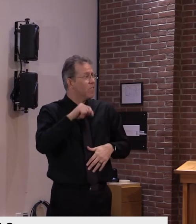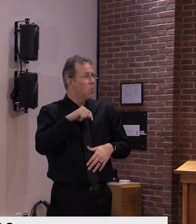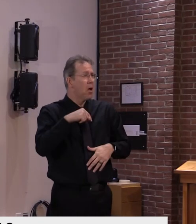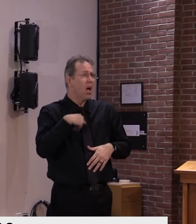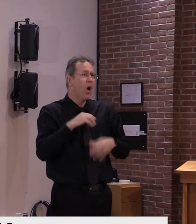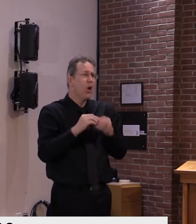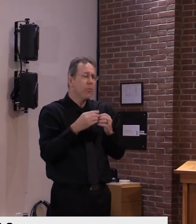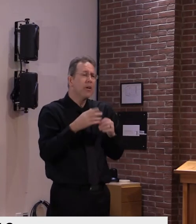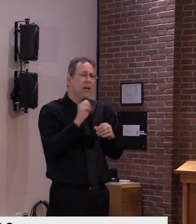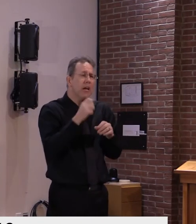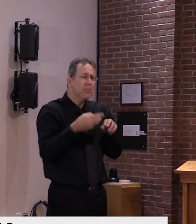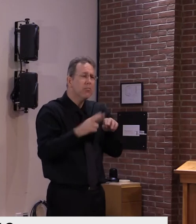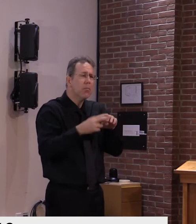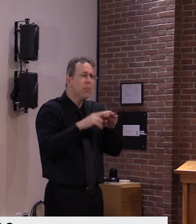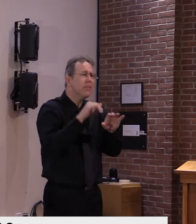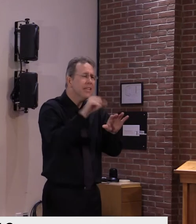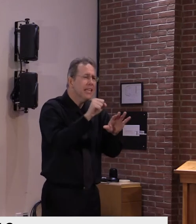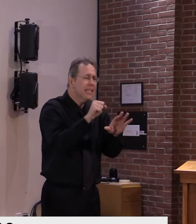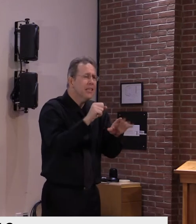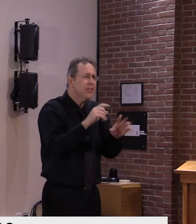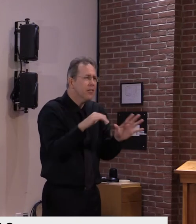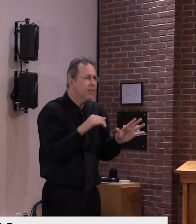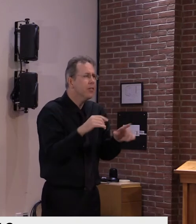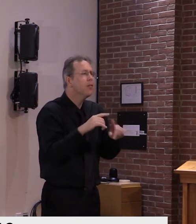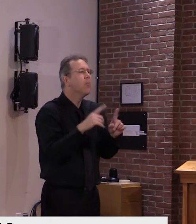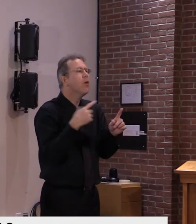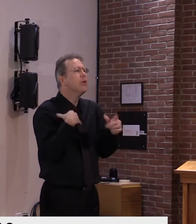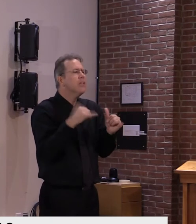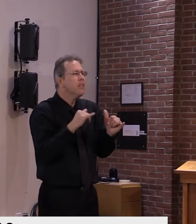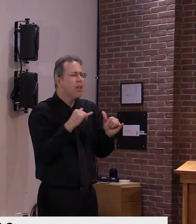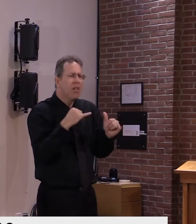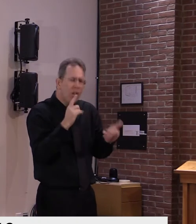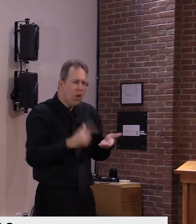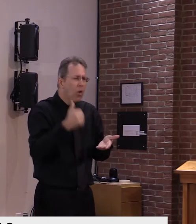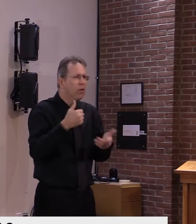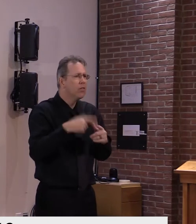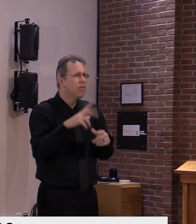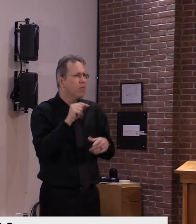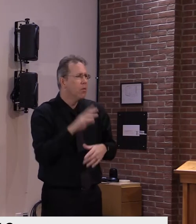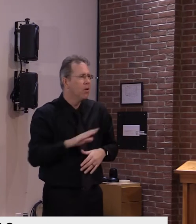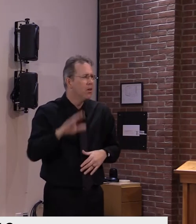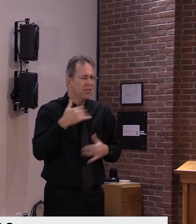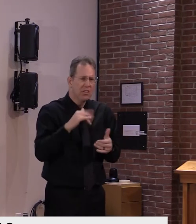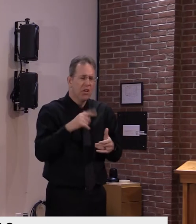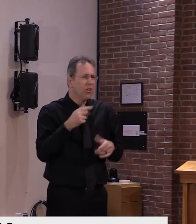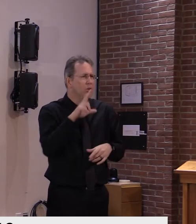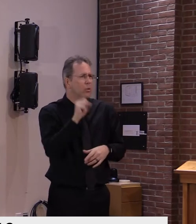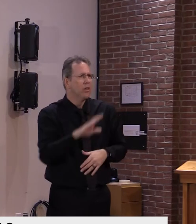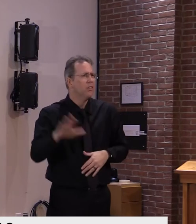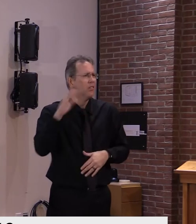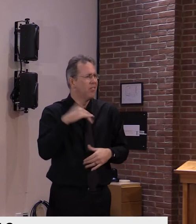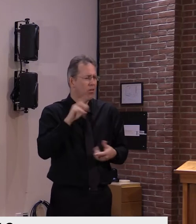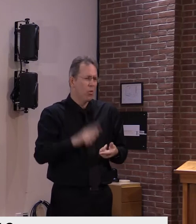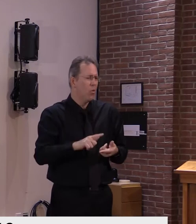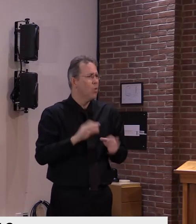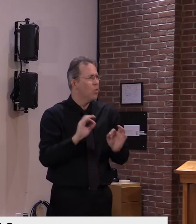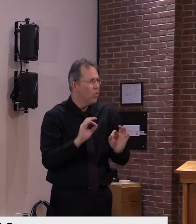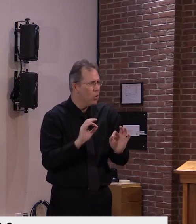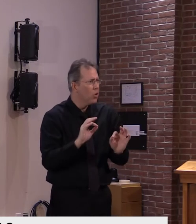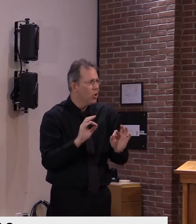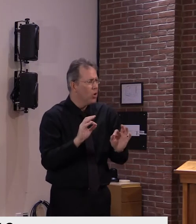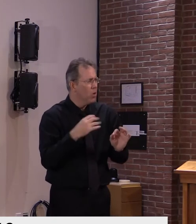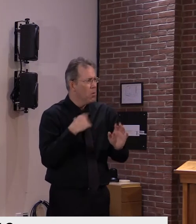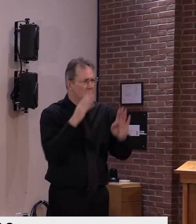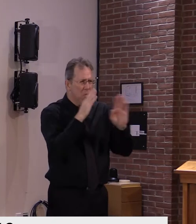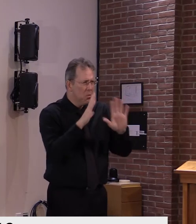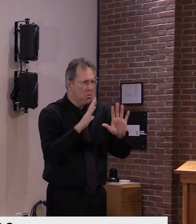we still are the lowest in the nation in terms of many of the measures that we've been highlighting over the last number of